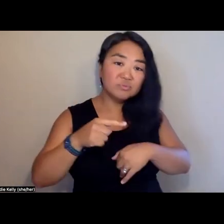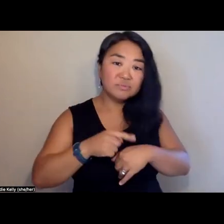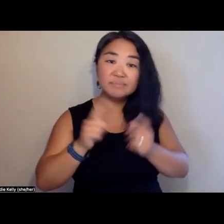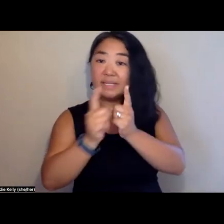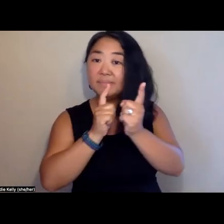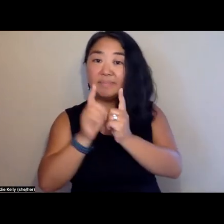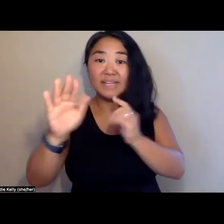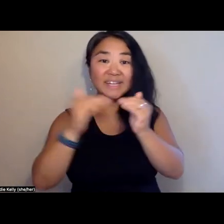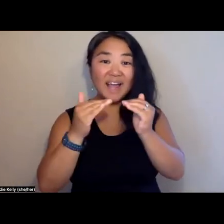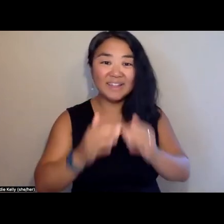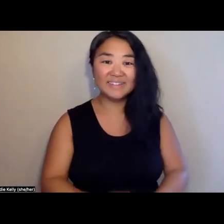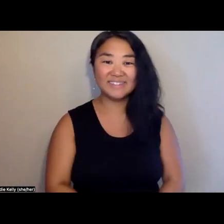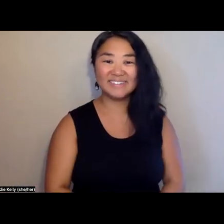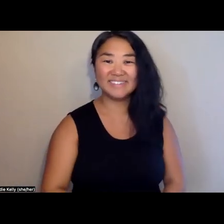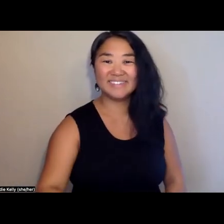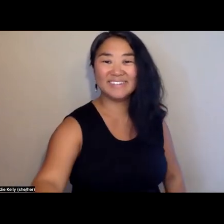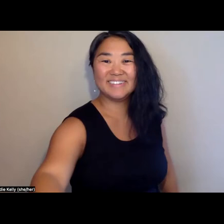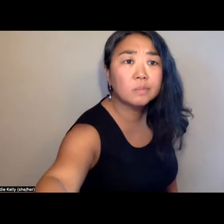colleagues.